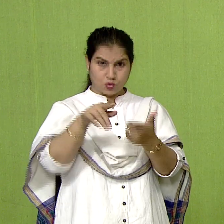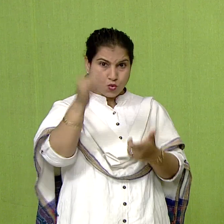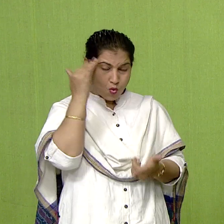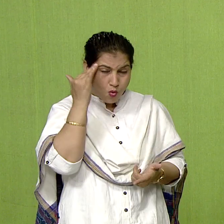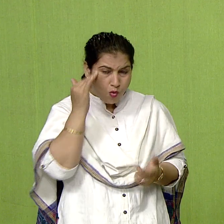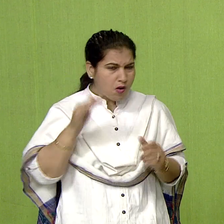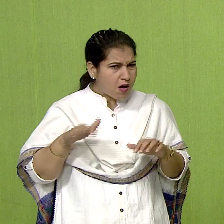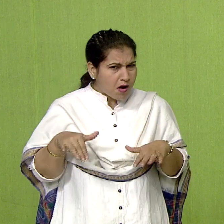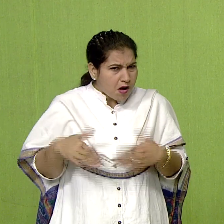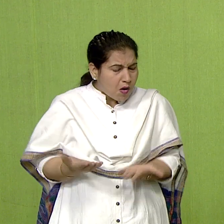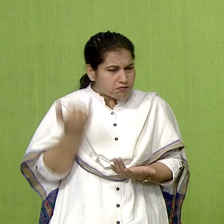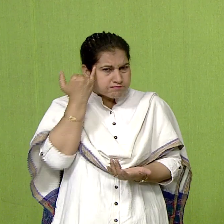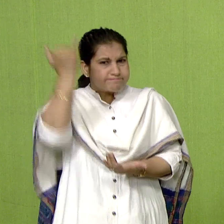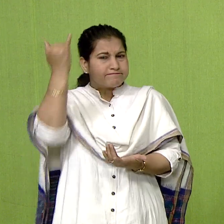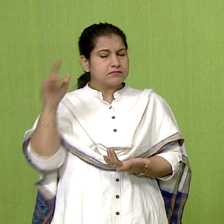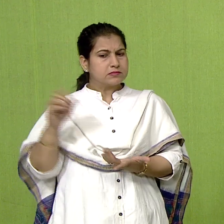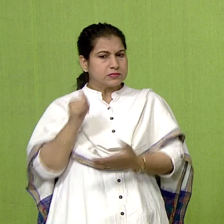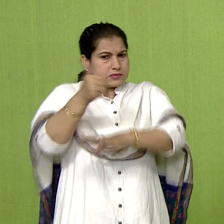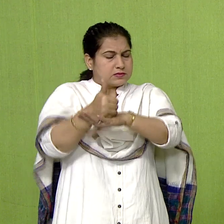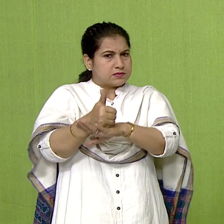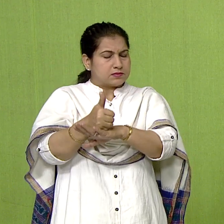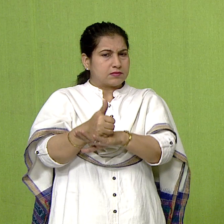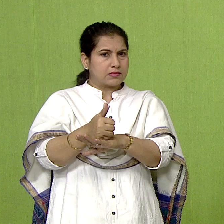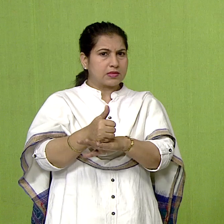formation of Indian National Congress?